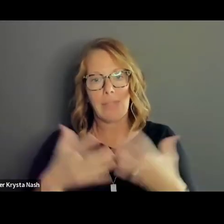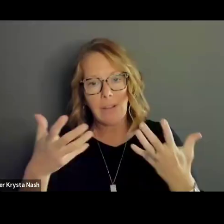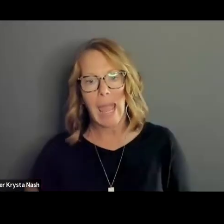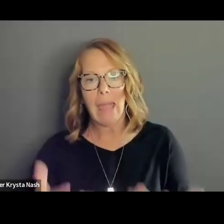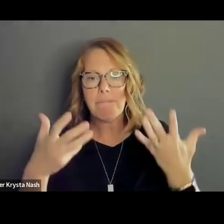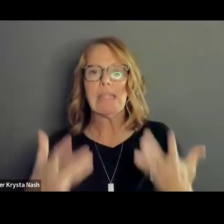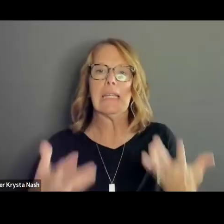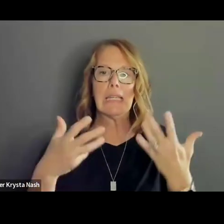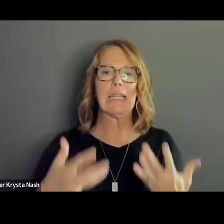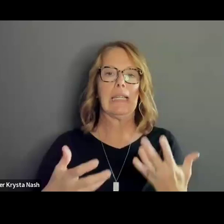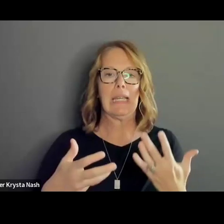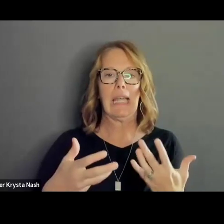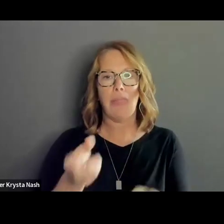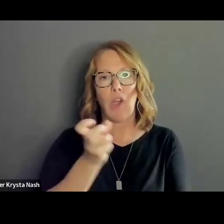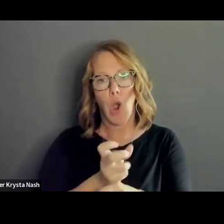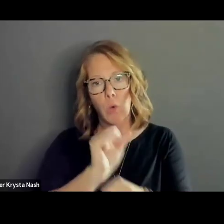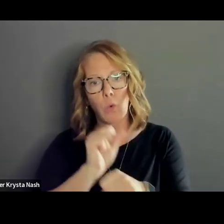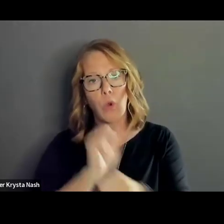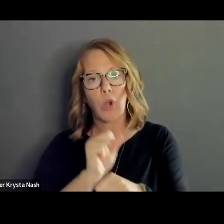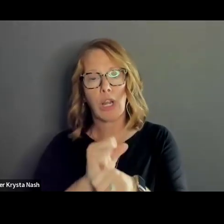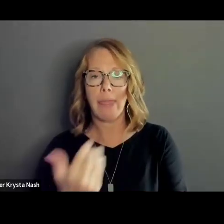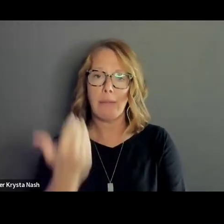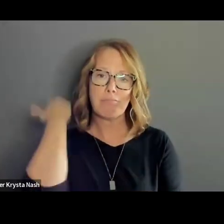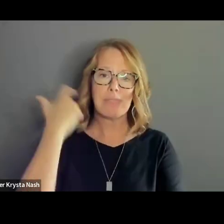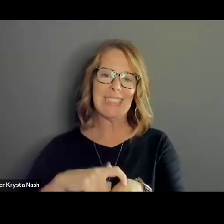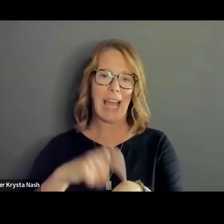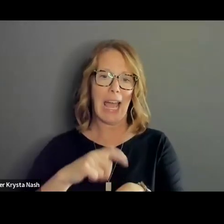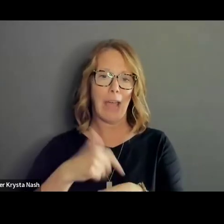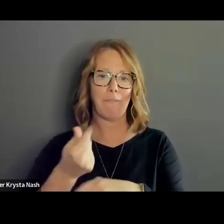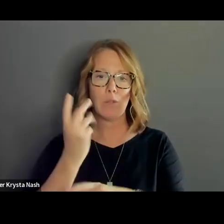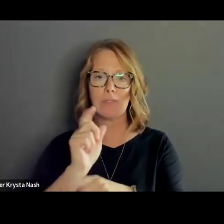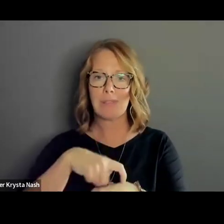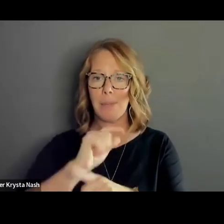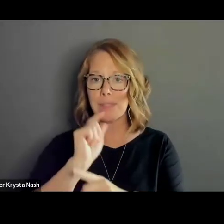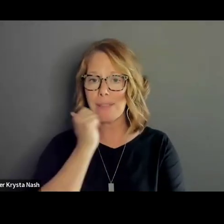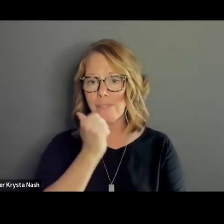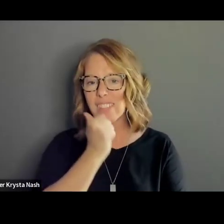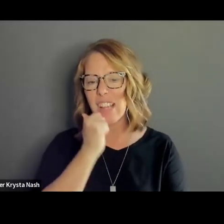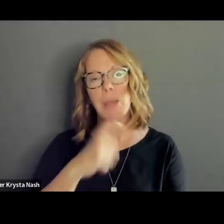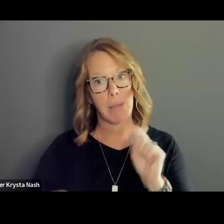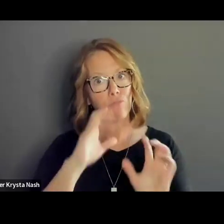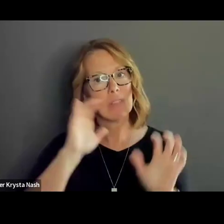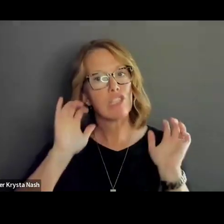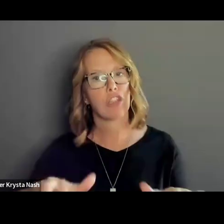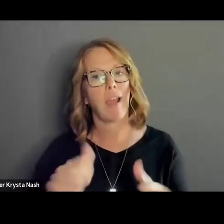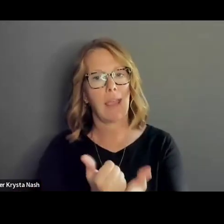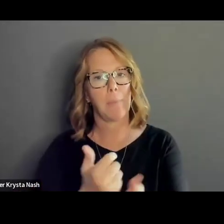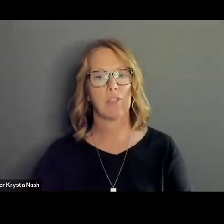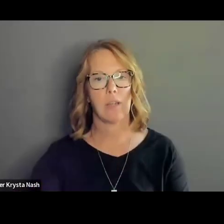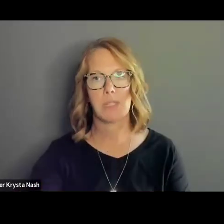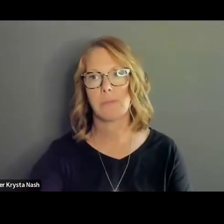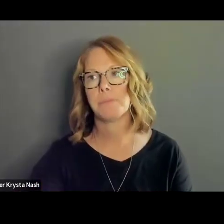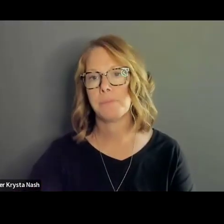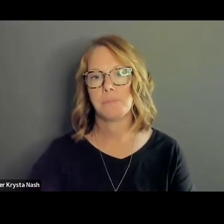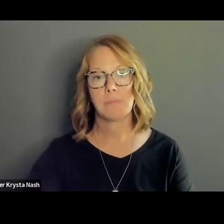it's hard work and it just takes up a lot of time to do those a couple of times a day. But it is shocking how much that helps.